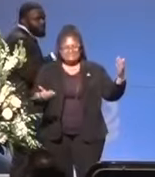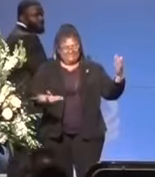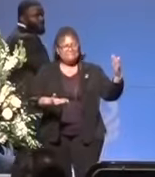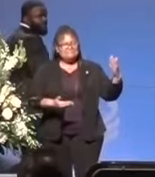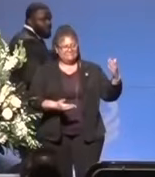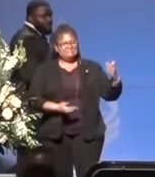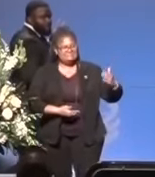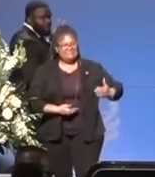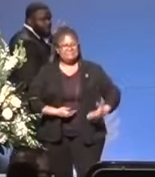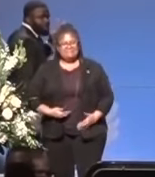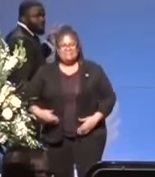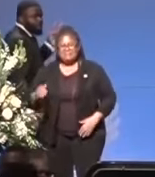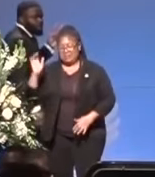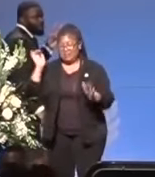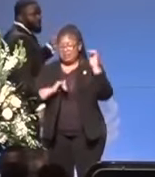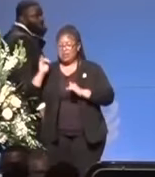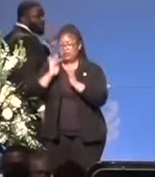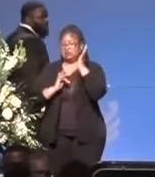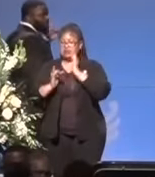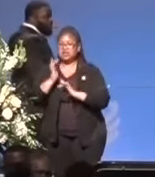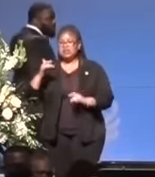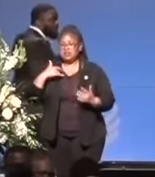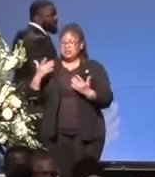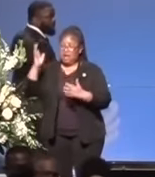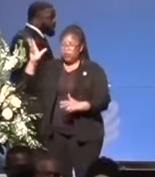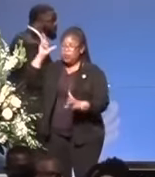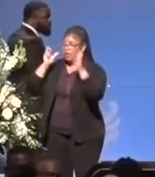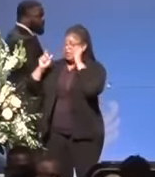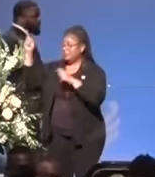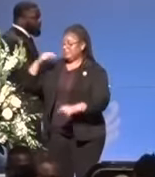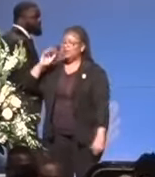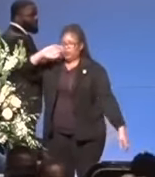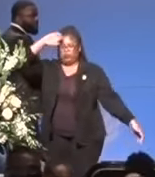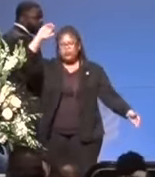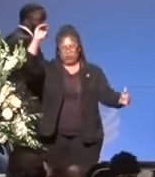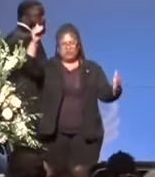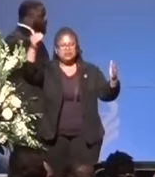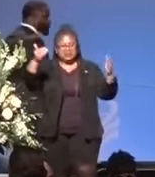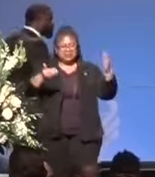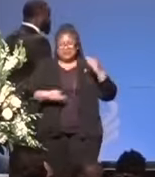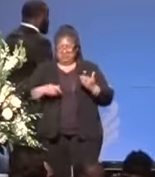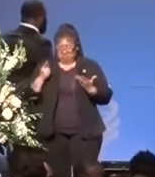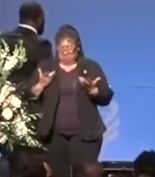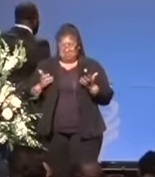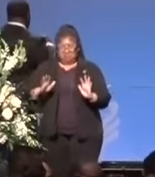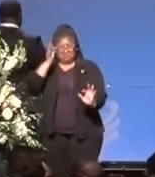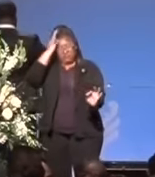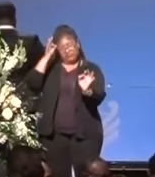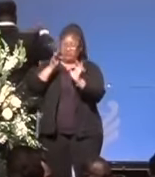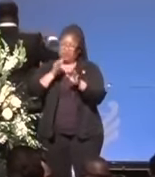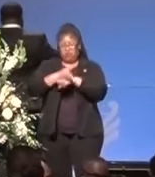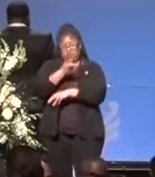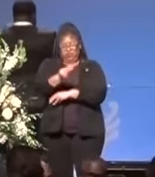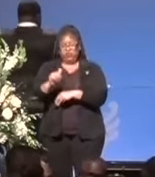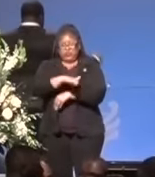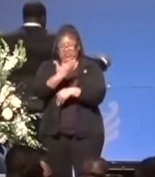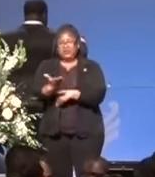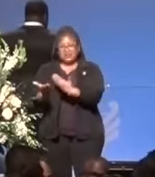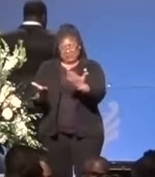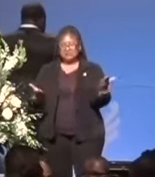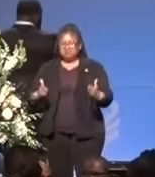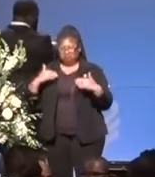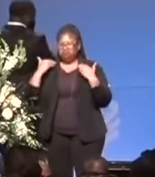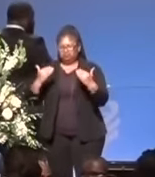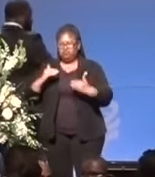I'm getting my house in order today. Yeah. You've been faithful about a few things.